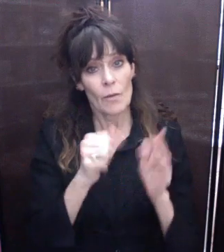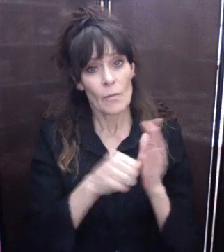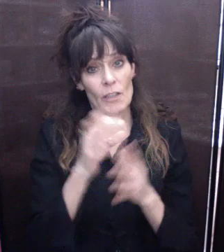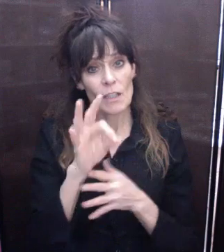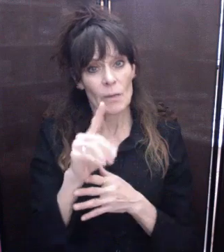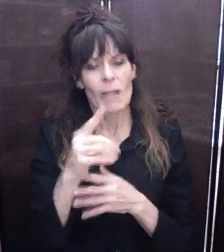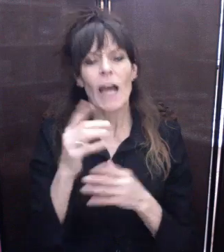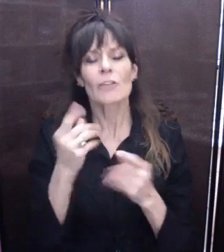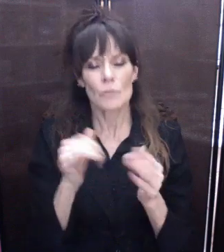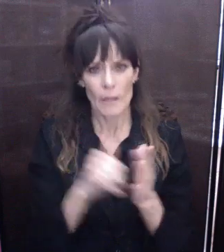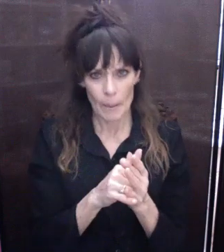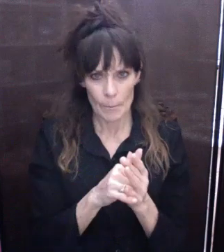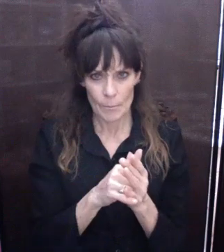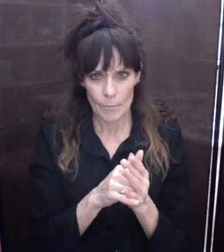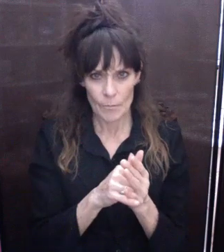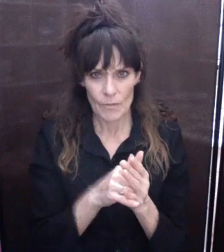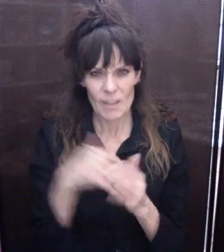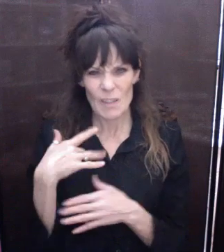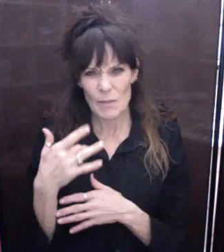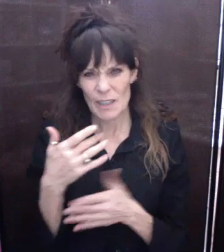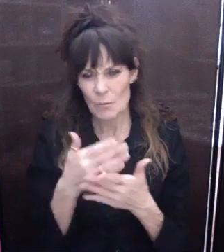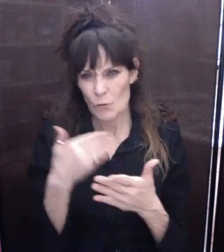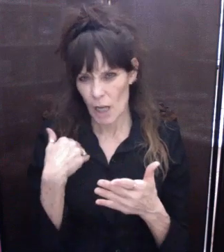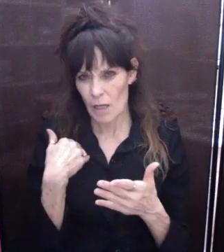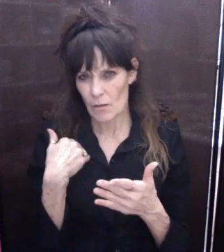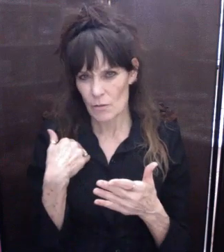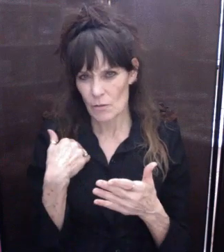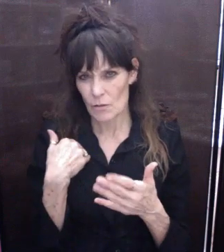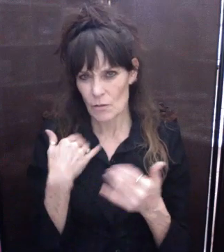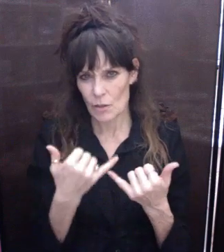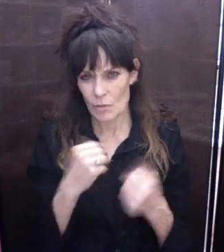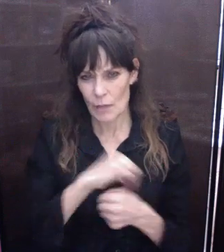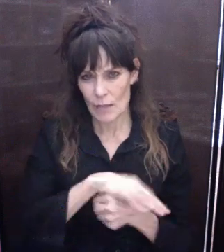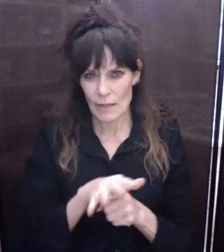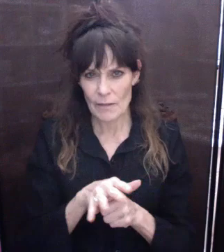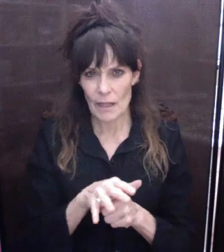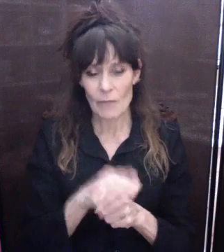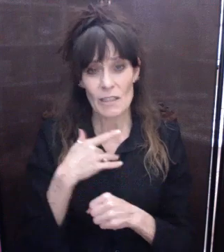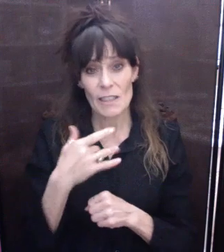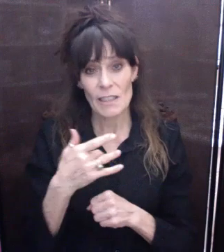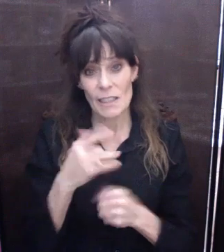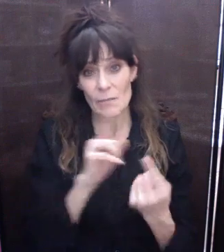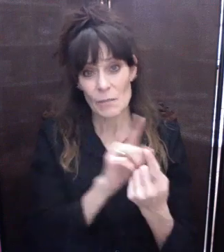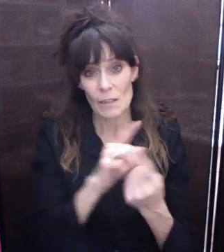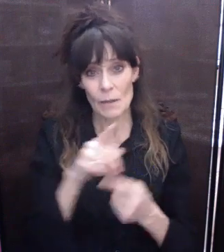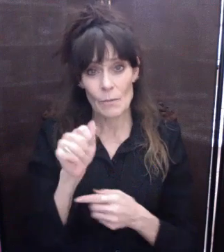that. Typically, prior to the current pandemic, I would usually meet him at a Panera prior to,